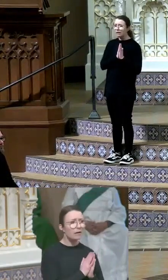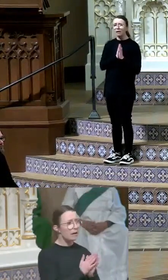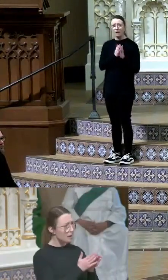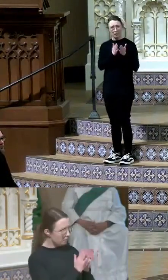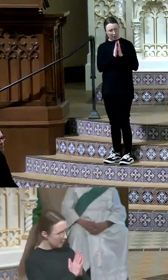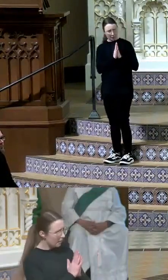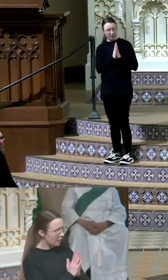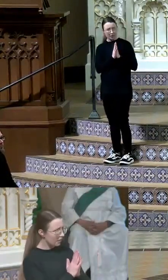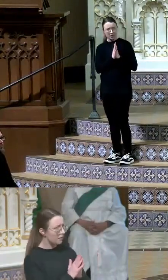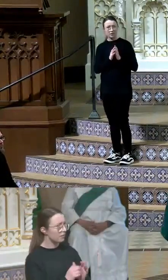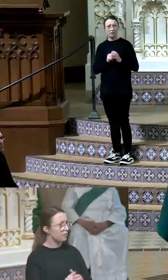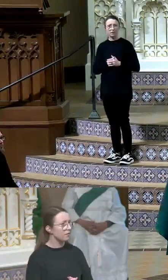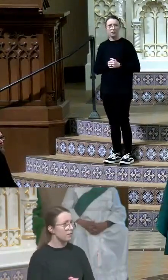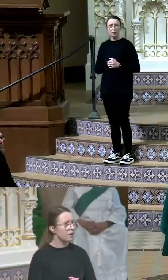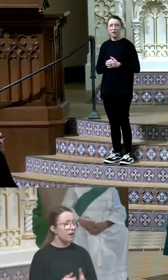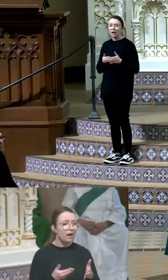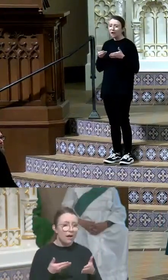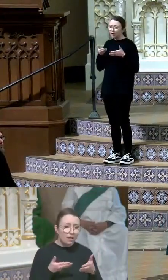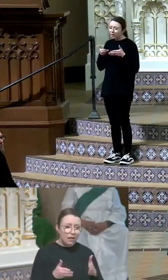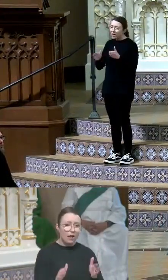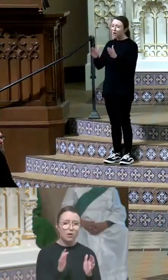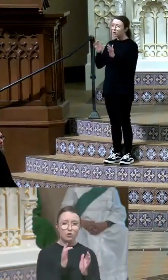Allow Jesus to help you up.